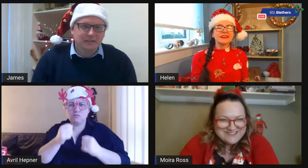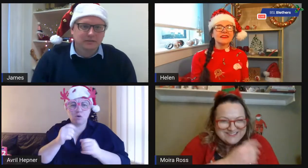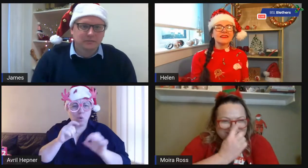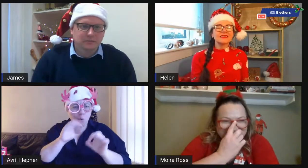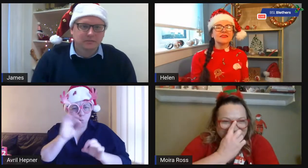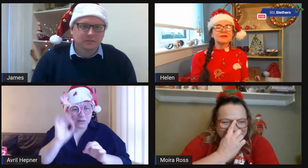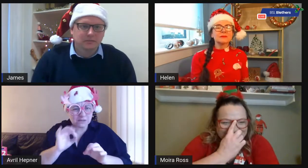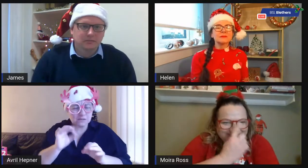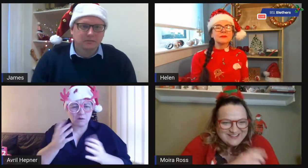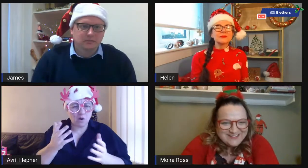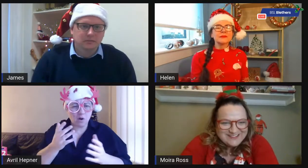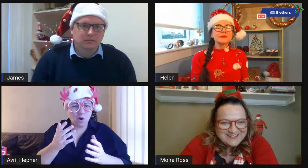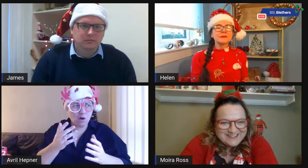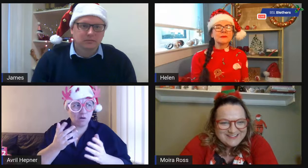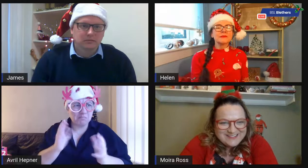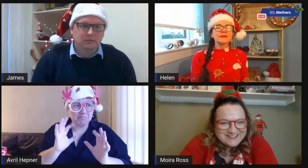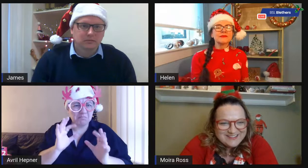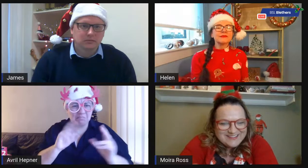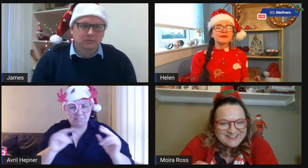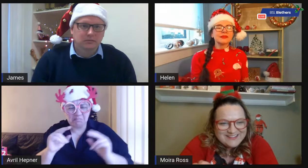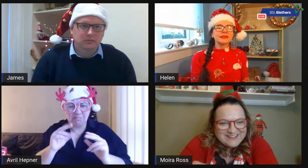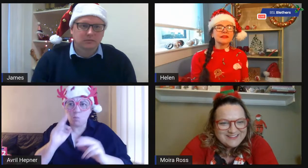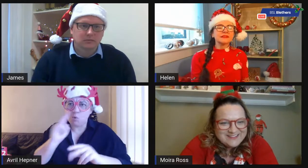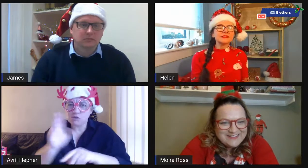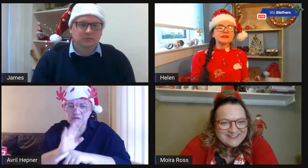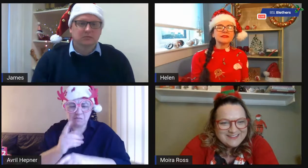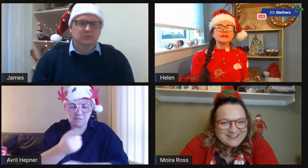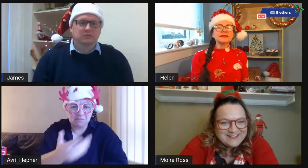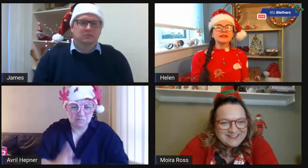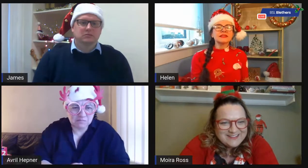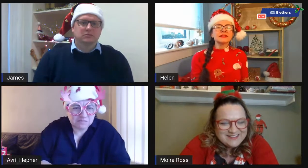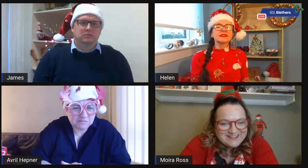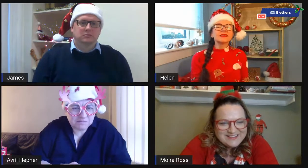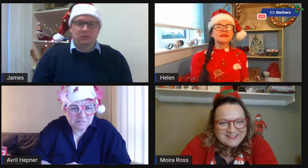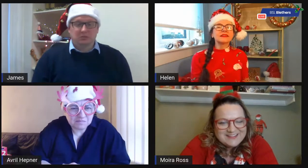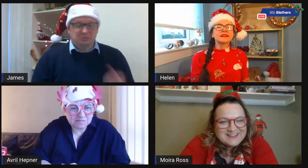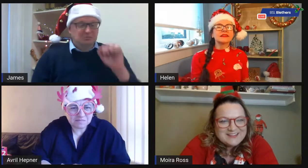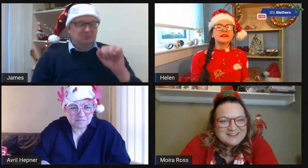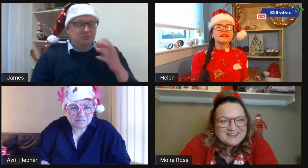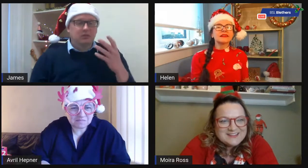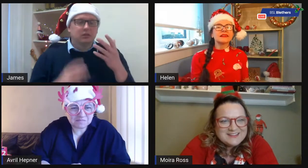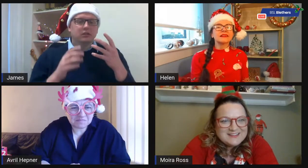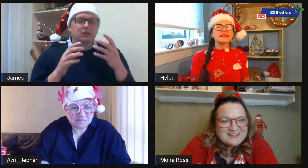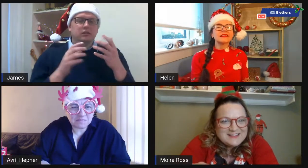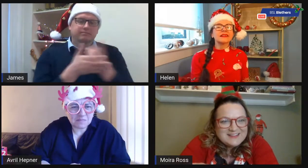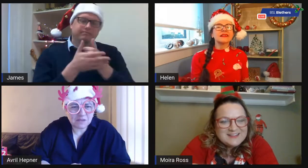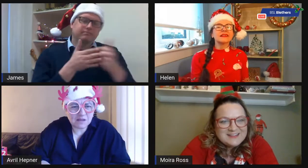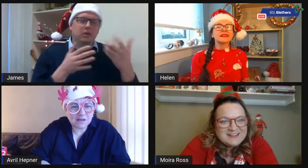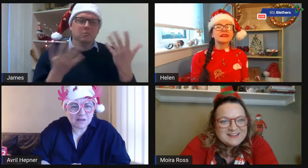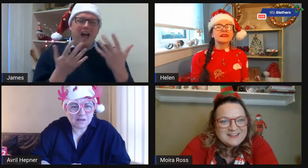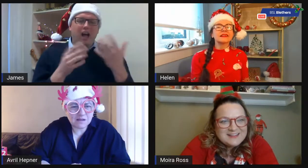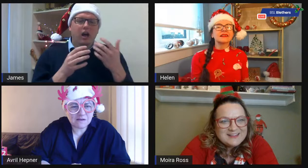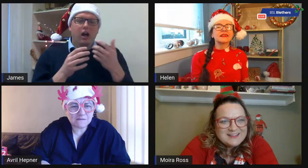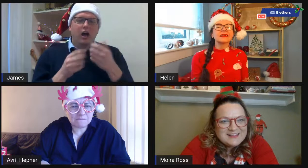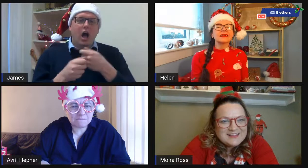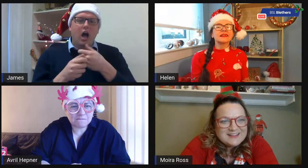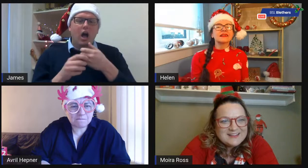James, any Christmas family traditions in your house? What do you do? Quizzes or just conversation, or what happens with you? Well, regularly in